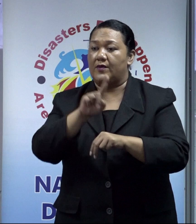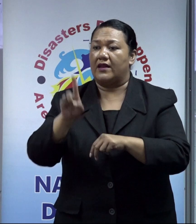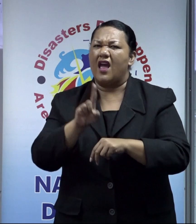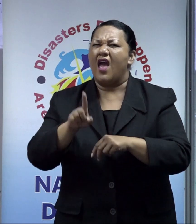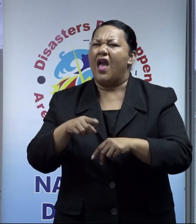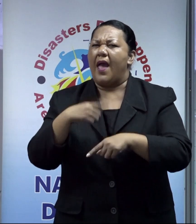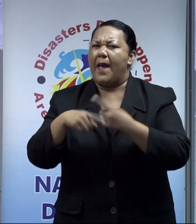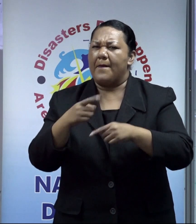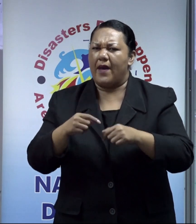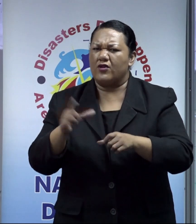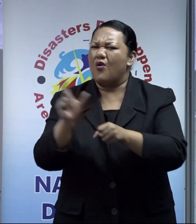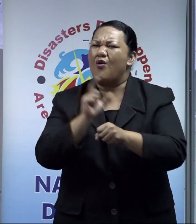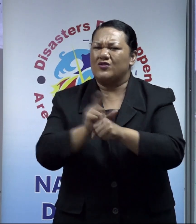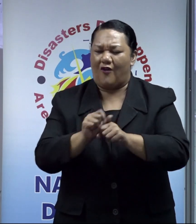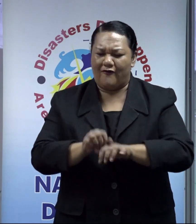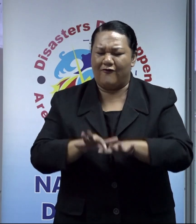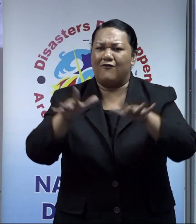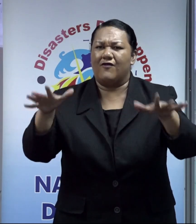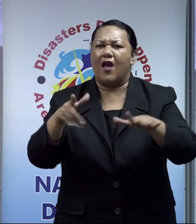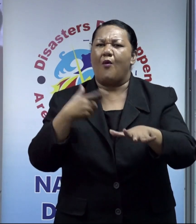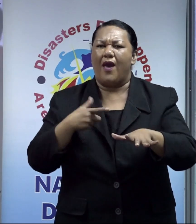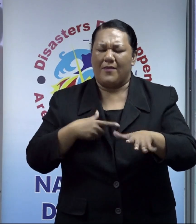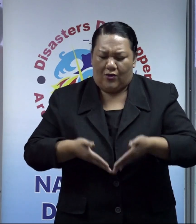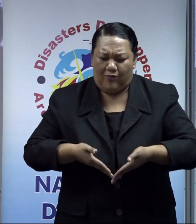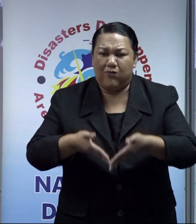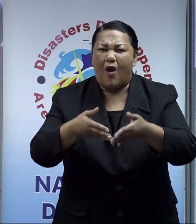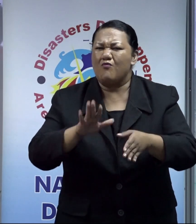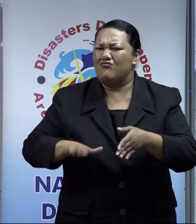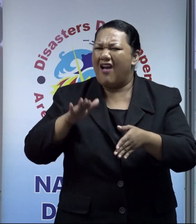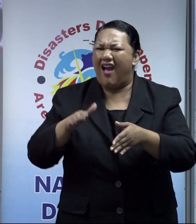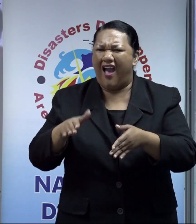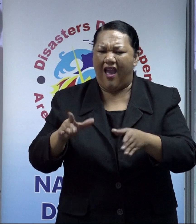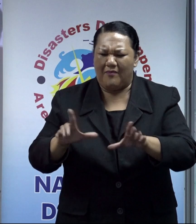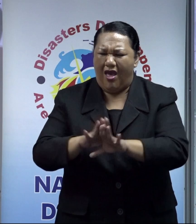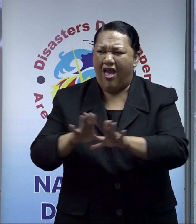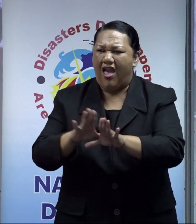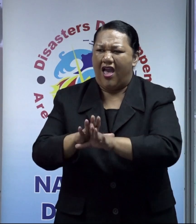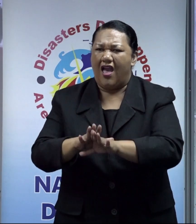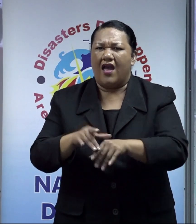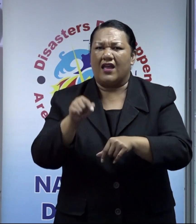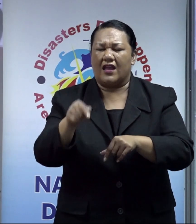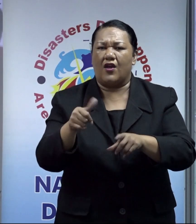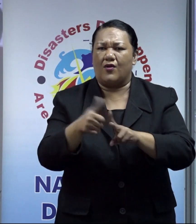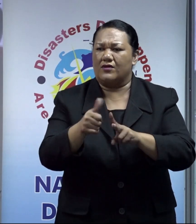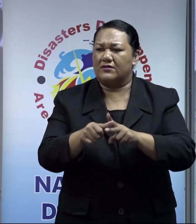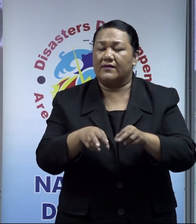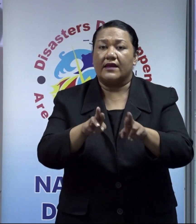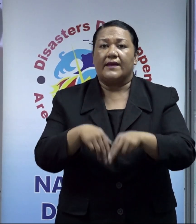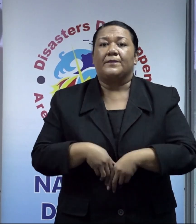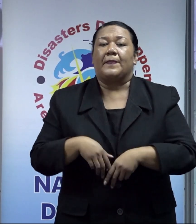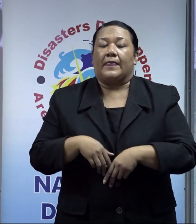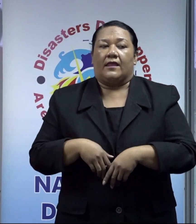what steps have been taken to address this? This is an ongoing discussions that we are currently having with Municipal Council.